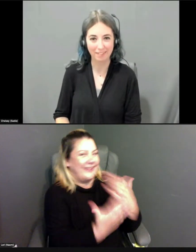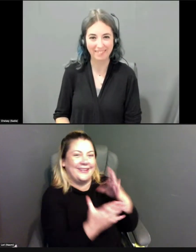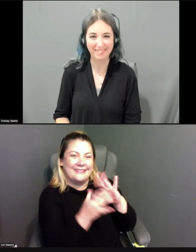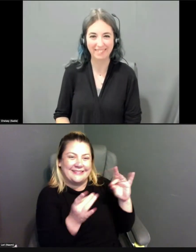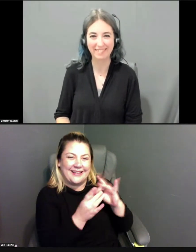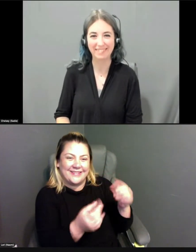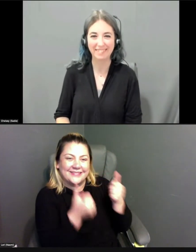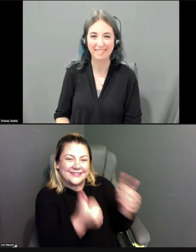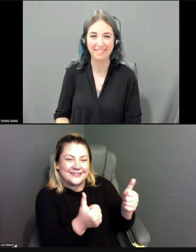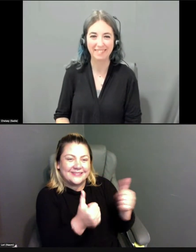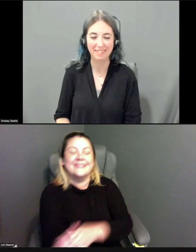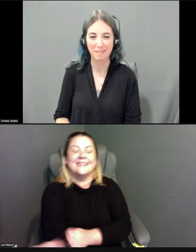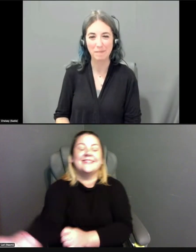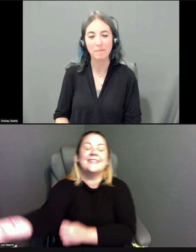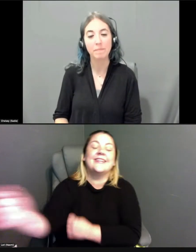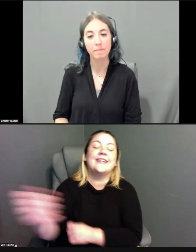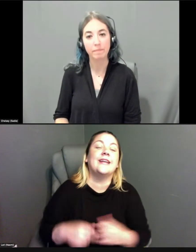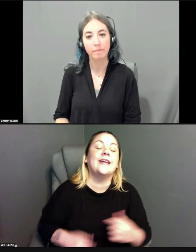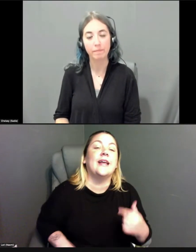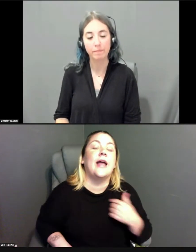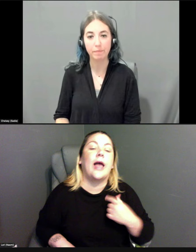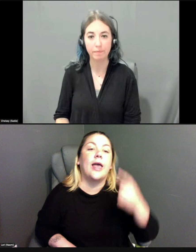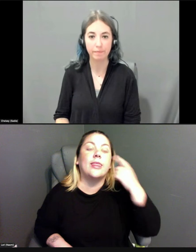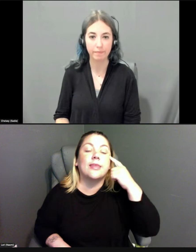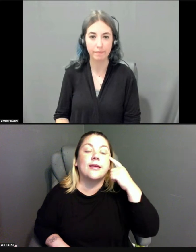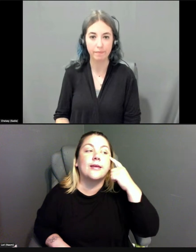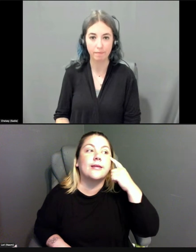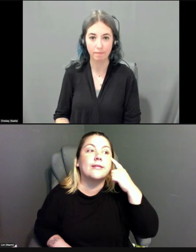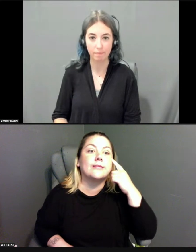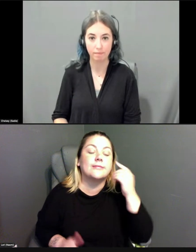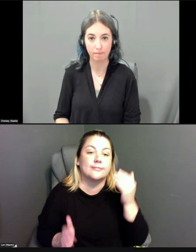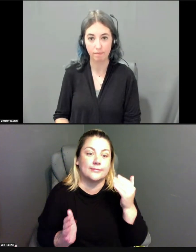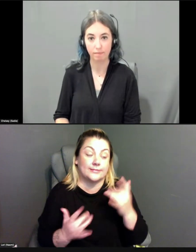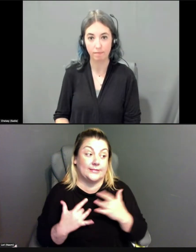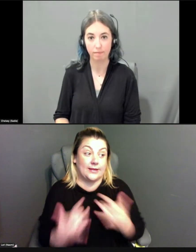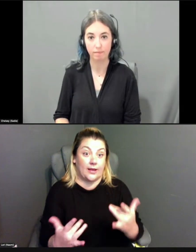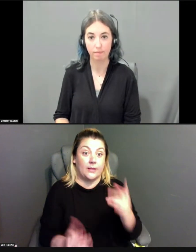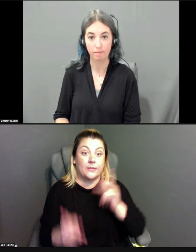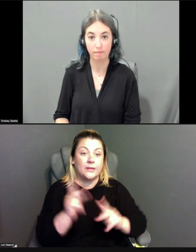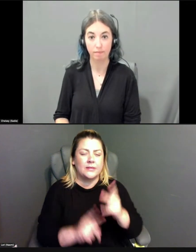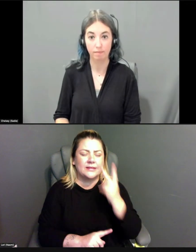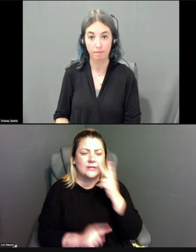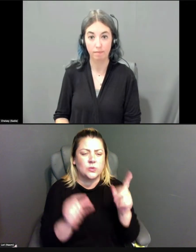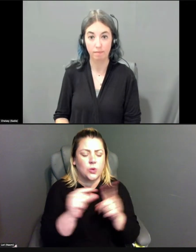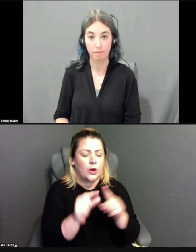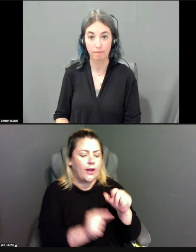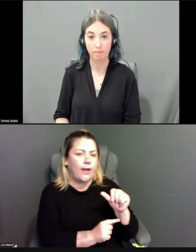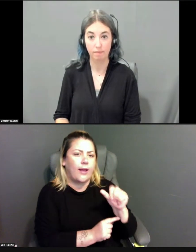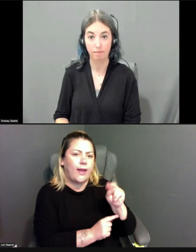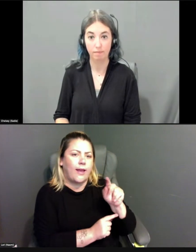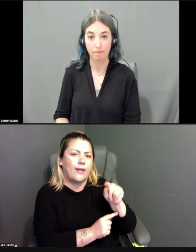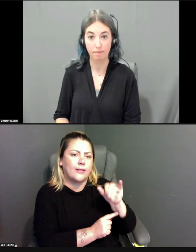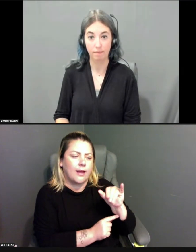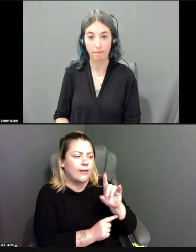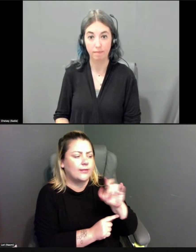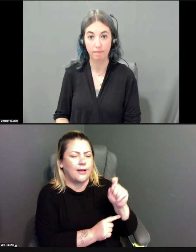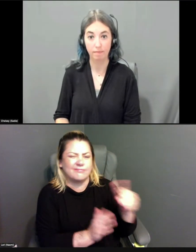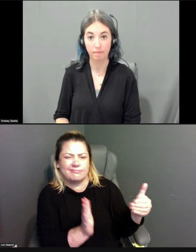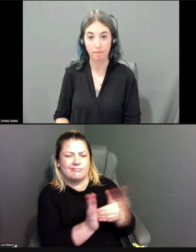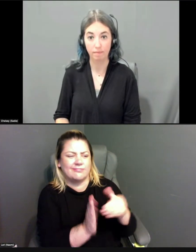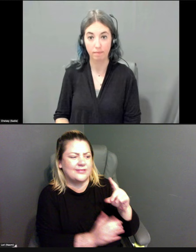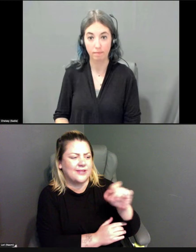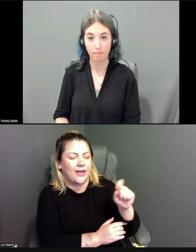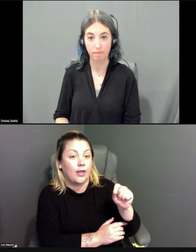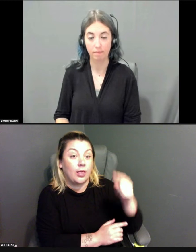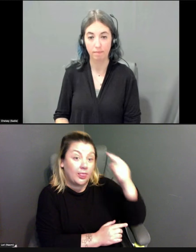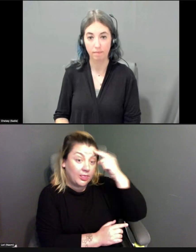I think that a lot of times when people hear anti-diet, it's really easy to think that what